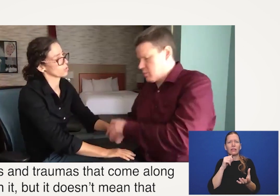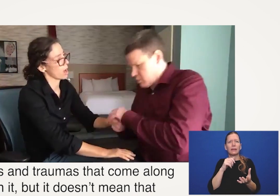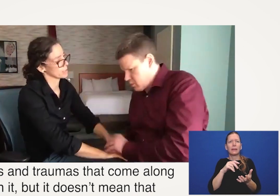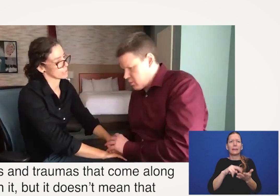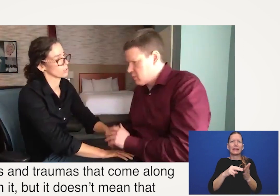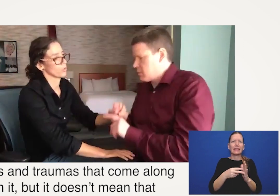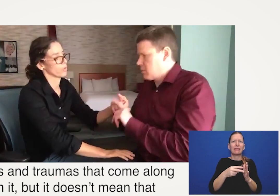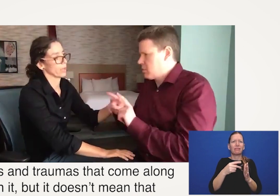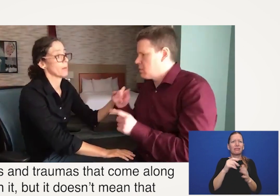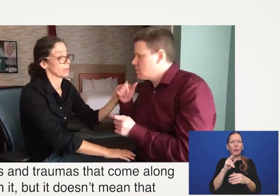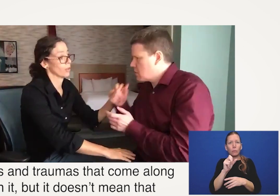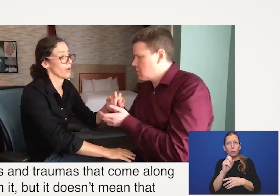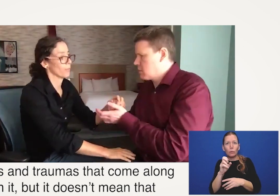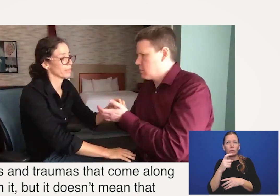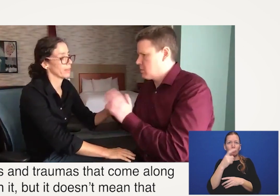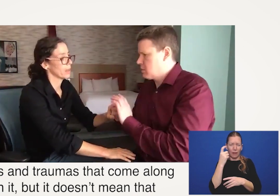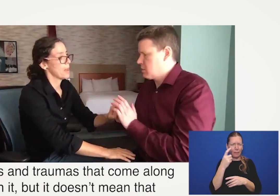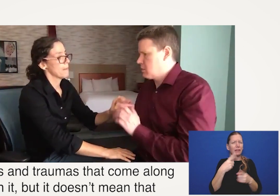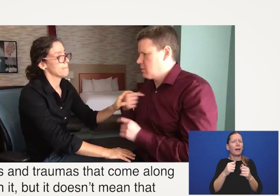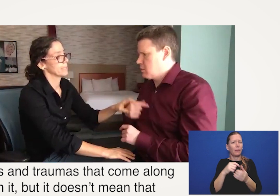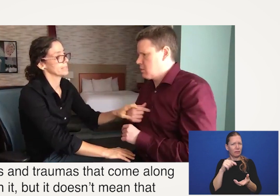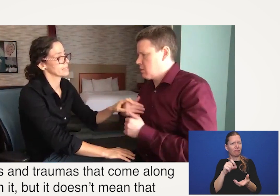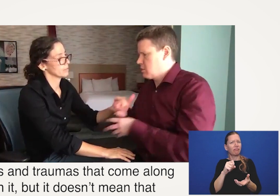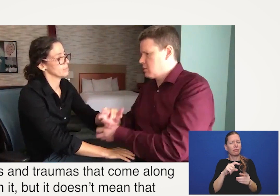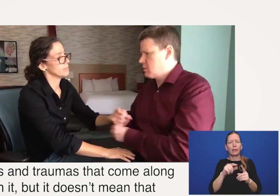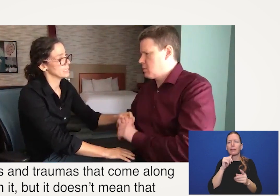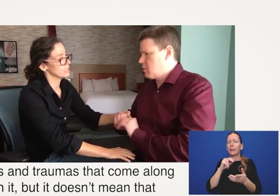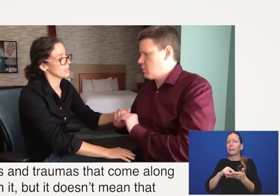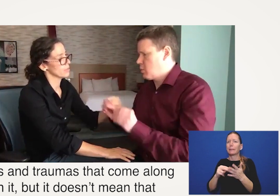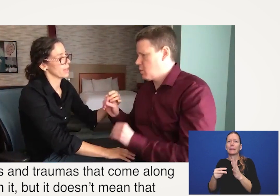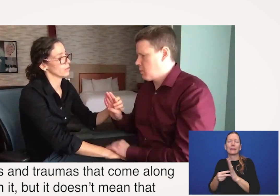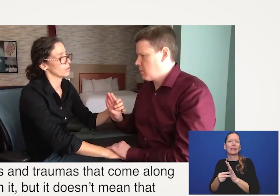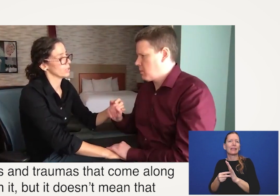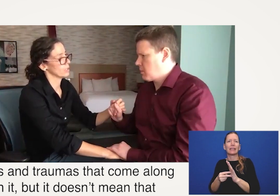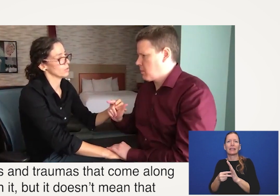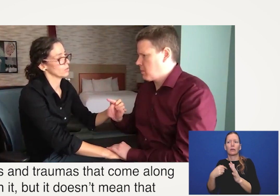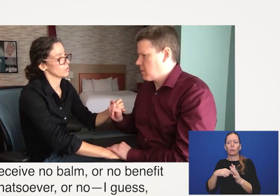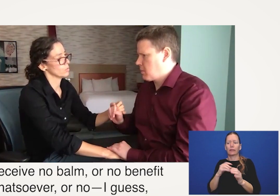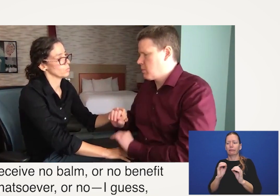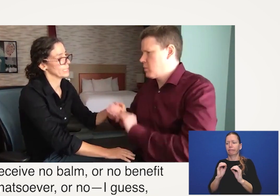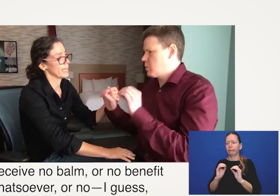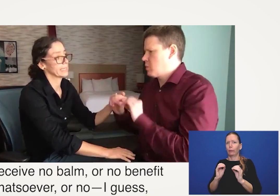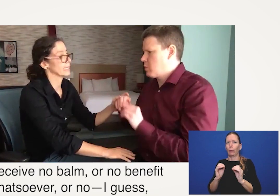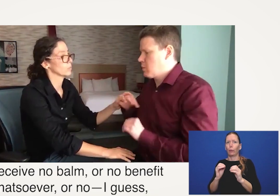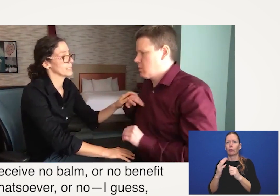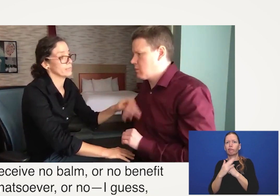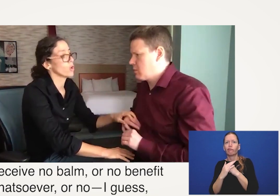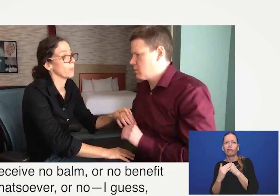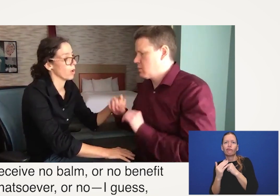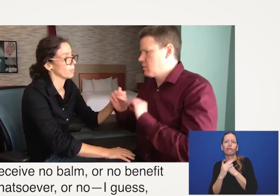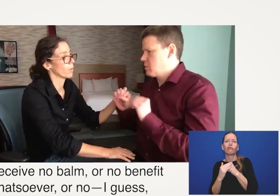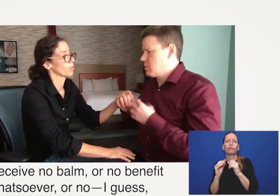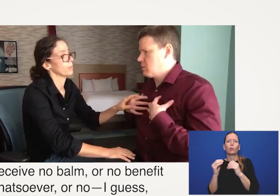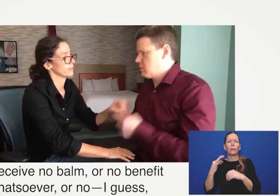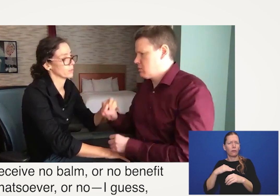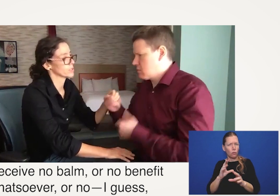and traumas, that come along with it, but it doesn't mean that we receive no